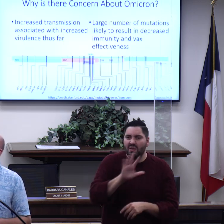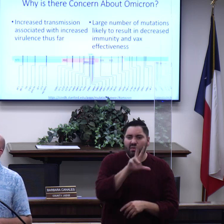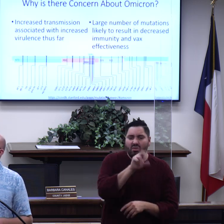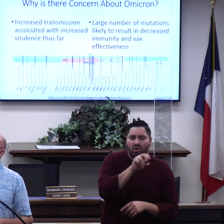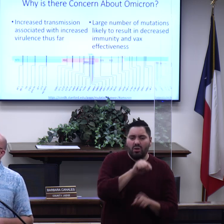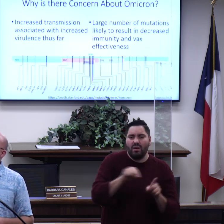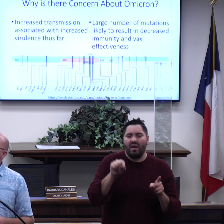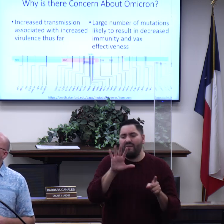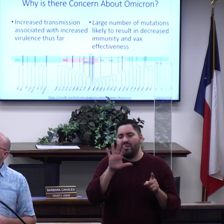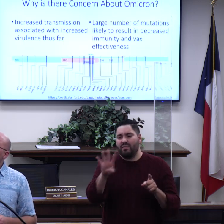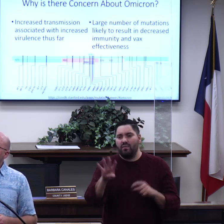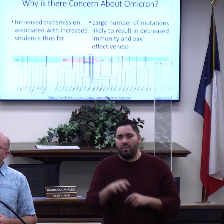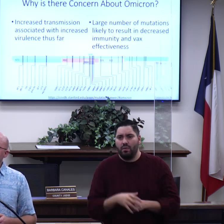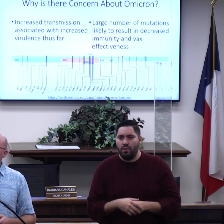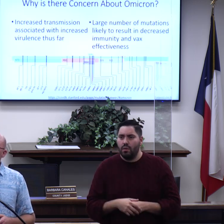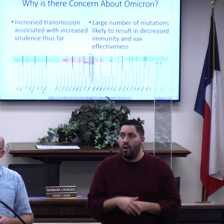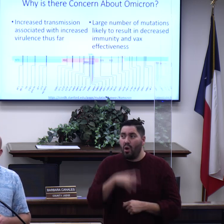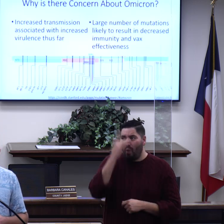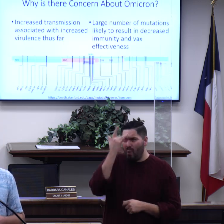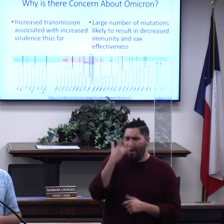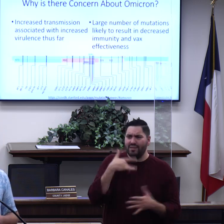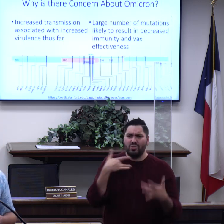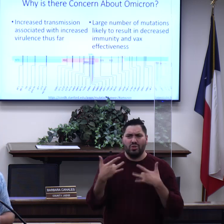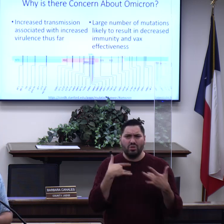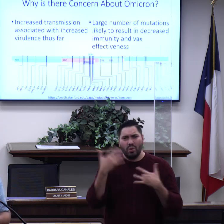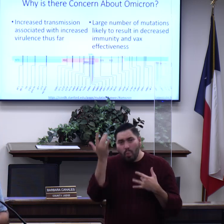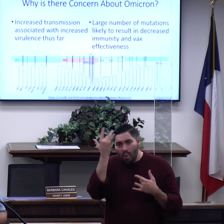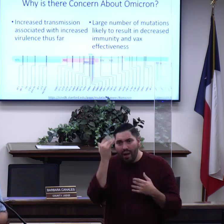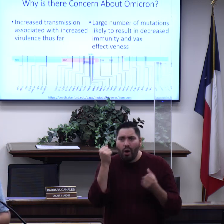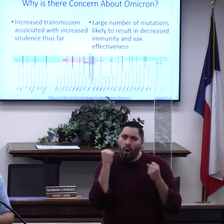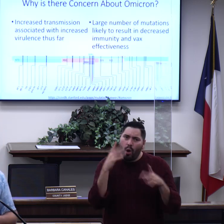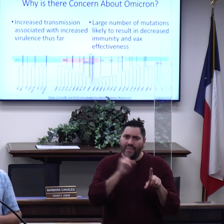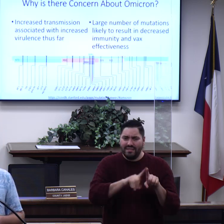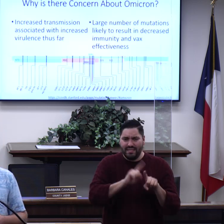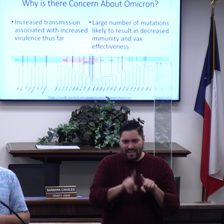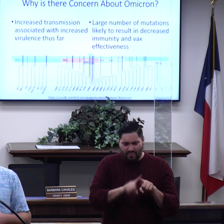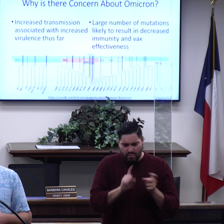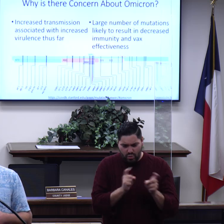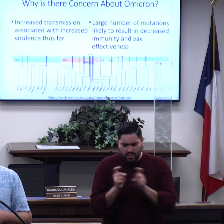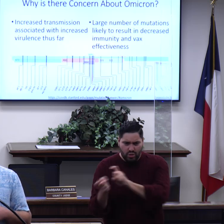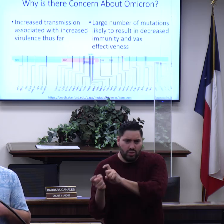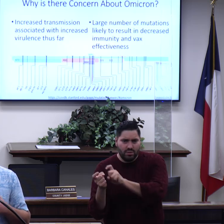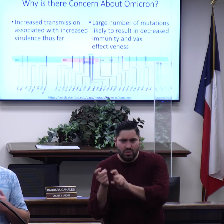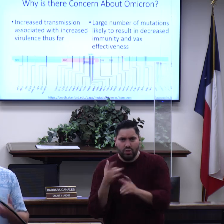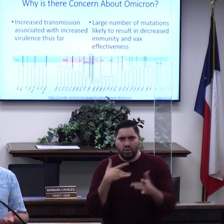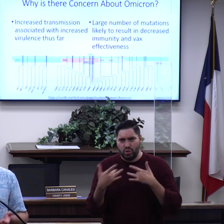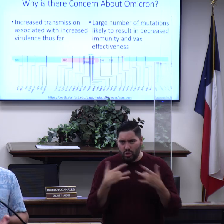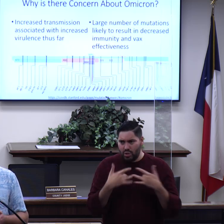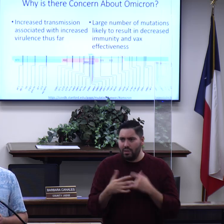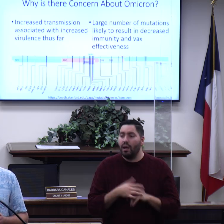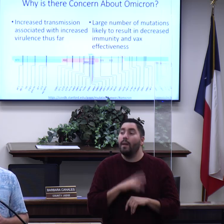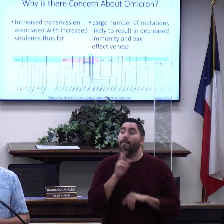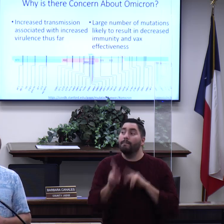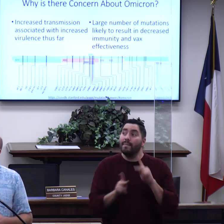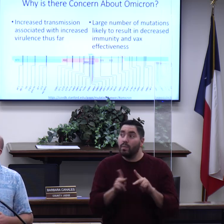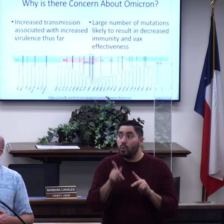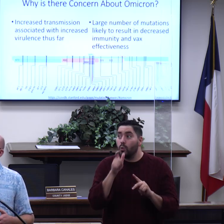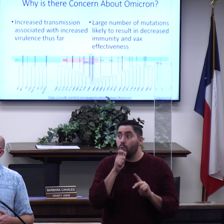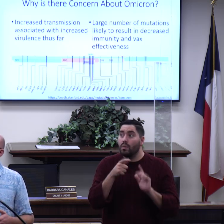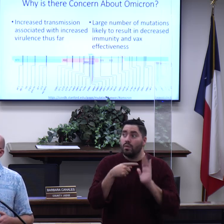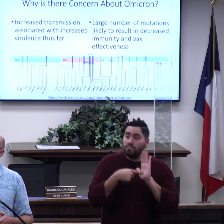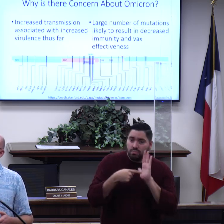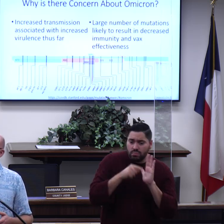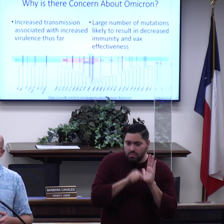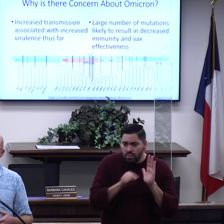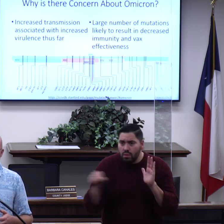54. So why is there concern? All these mutations are the concern, and there's people that are modeling these, and they're